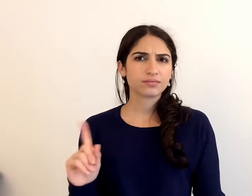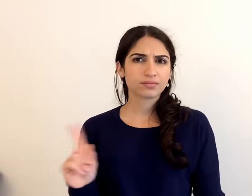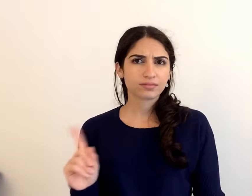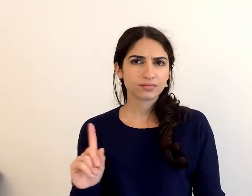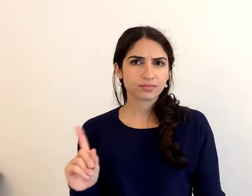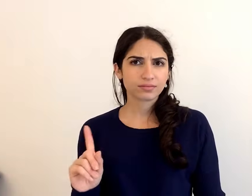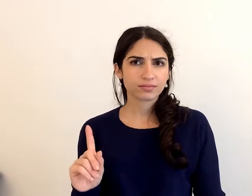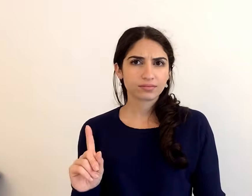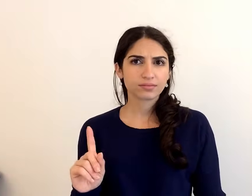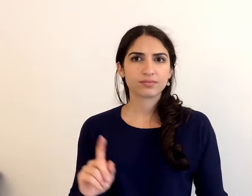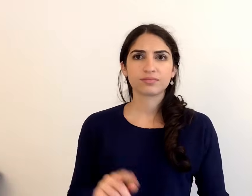where.